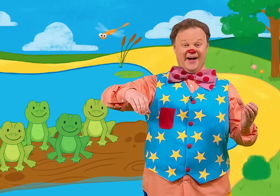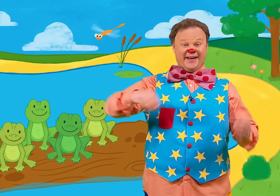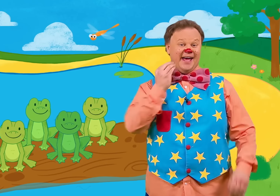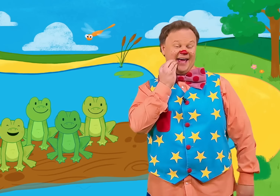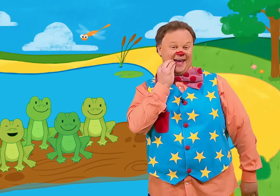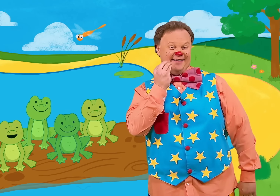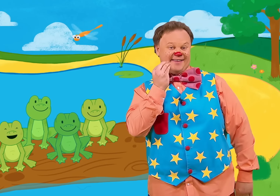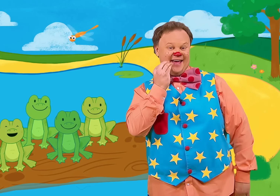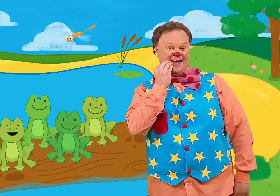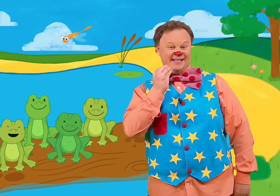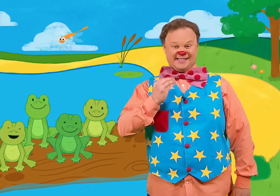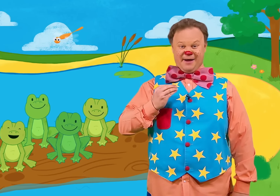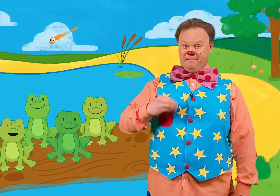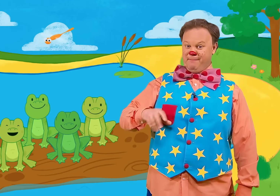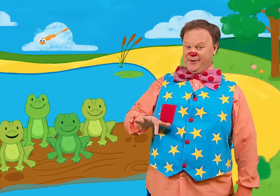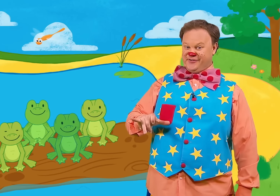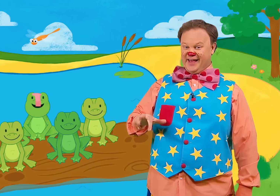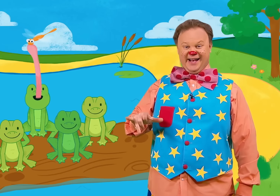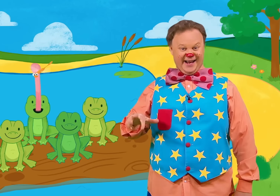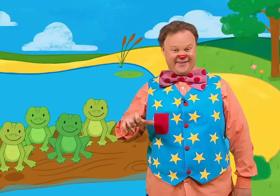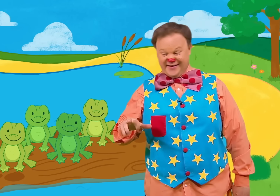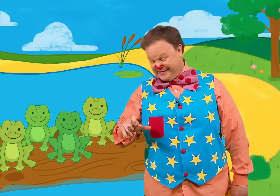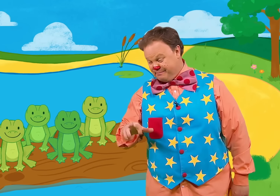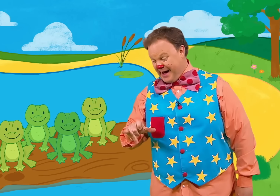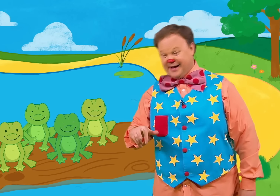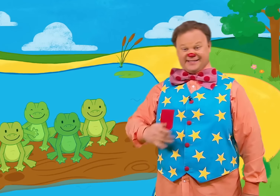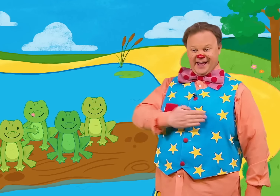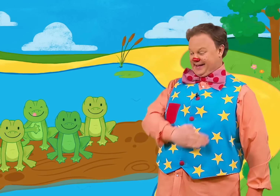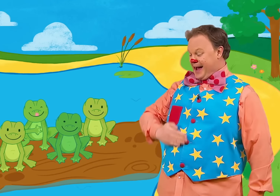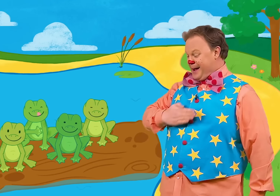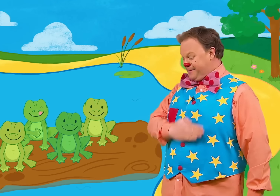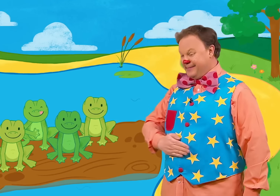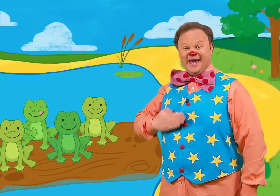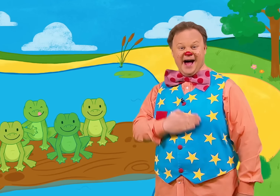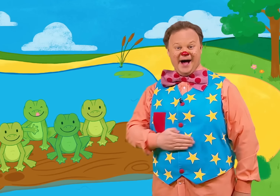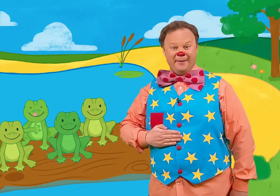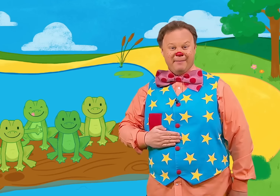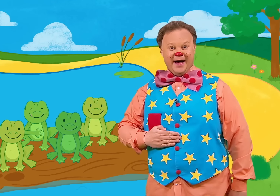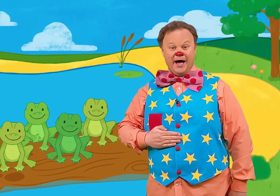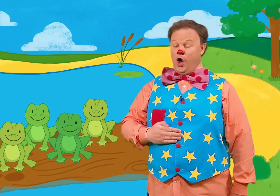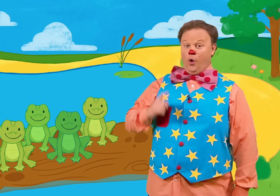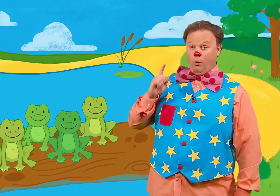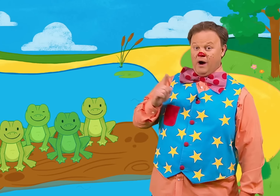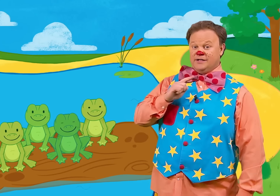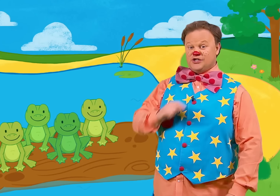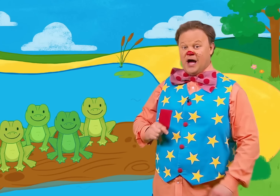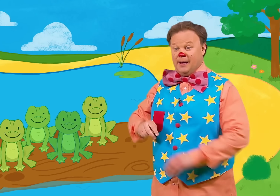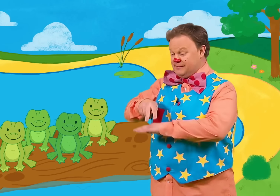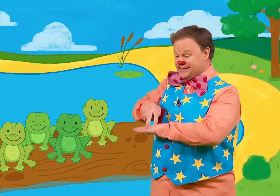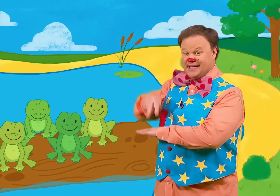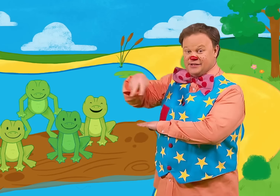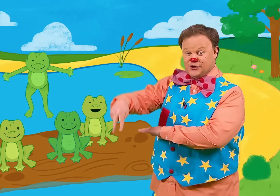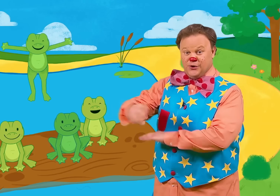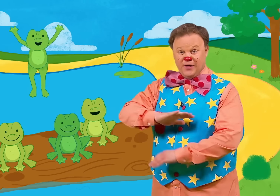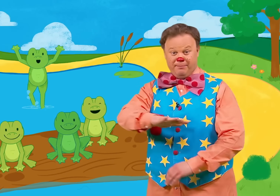log, eating some most delicious bugs. Yum, yum! One jumped into the